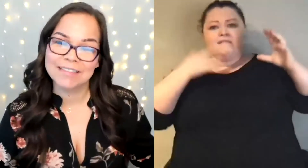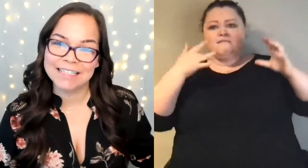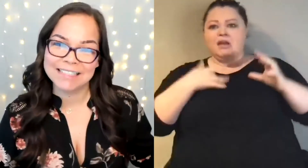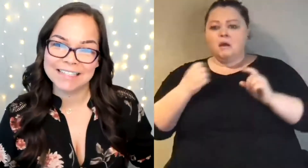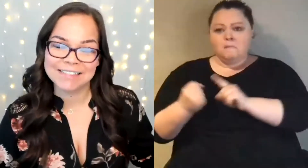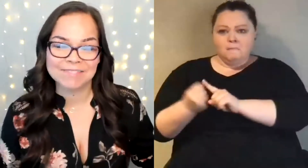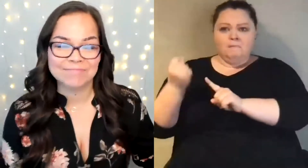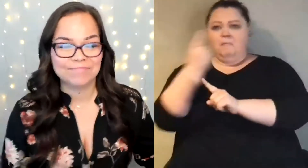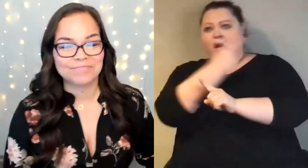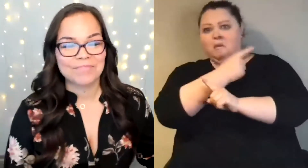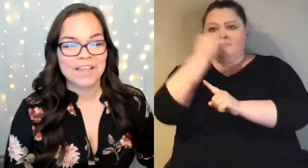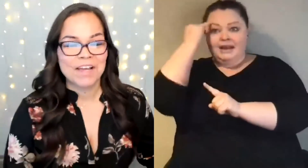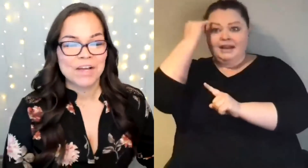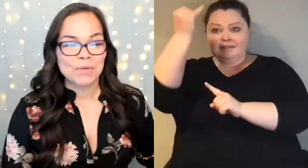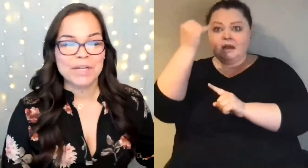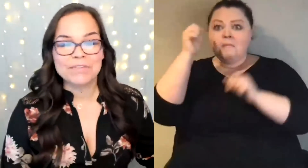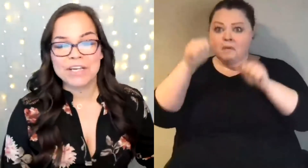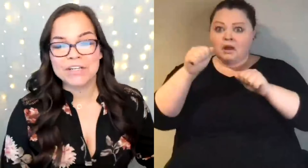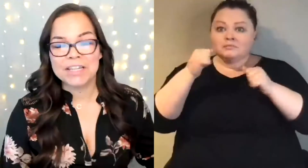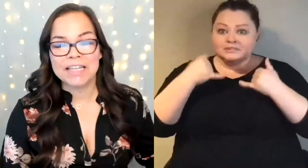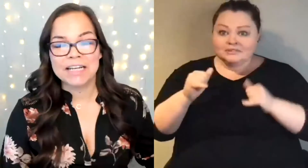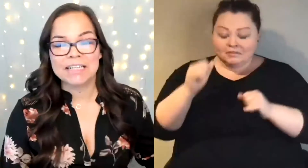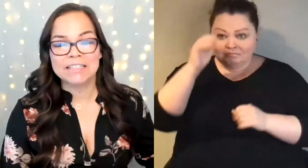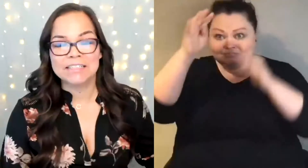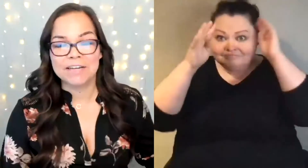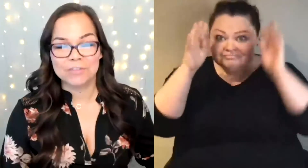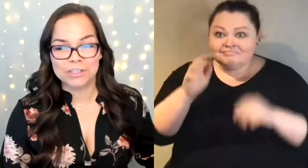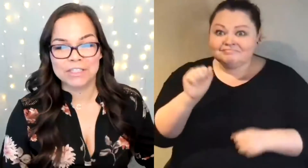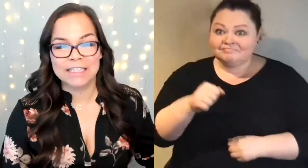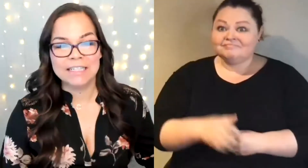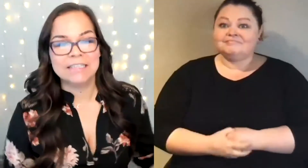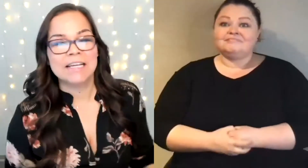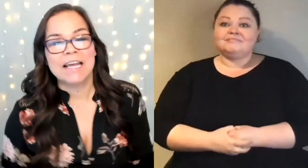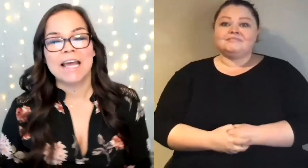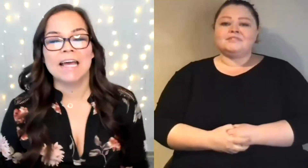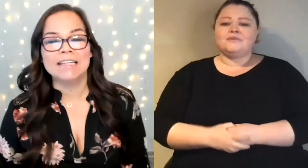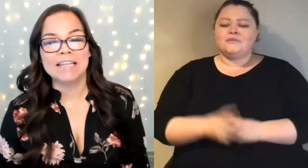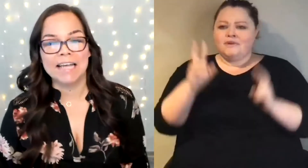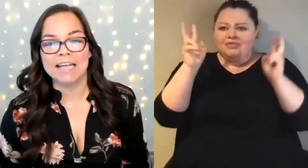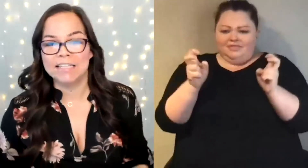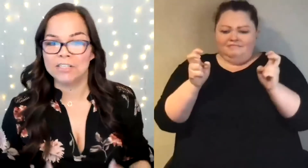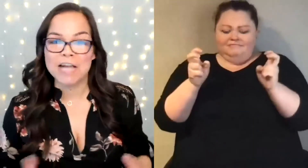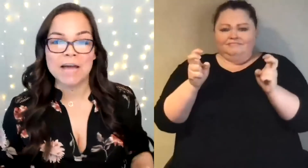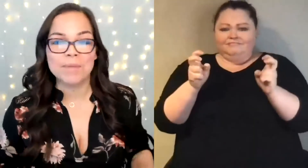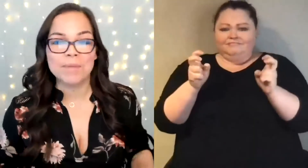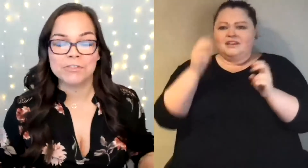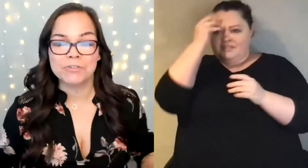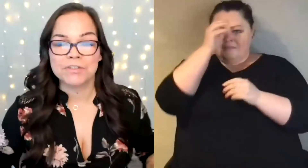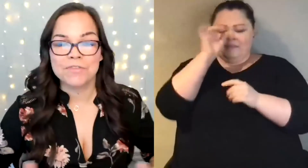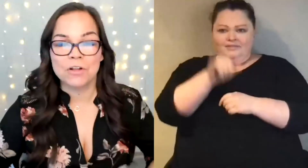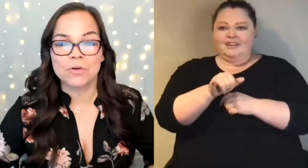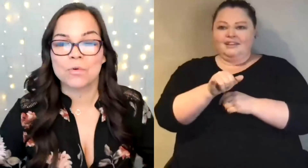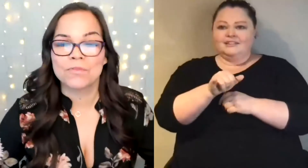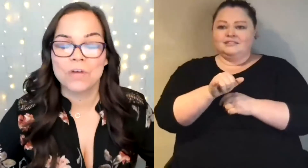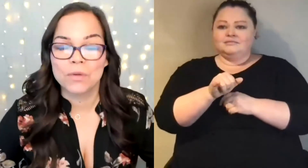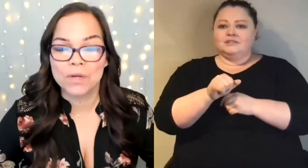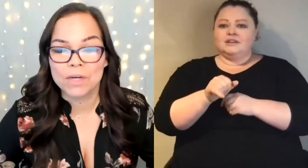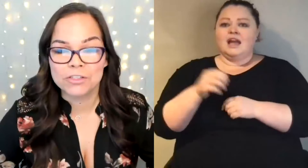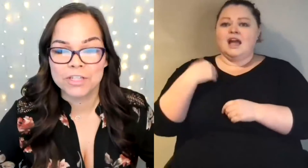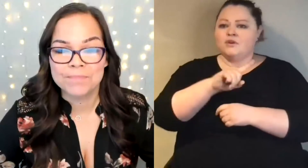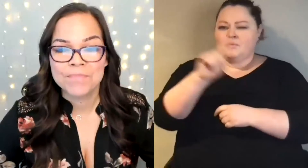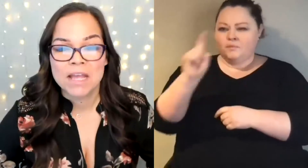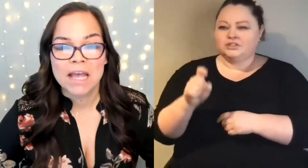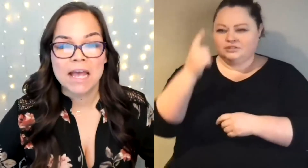absurd ideas. We invite you to think divergently, and again in the chat by answering the